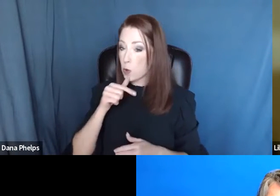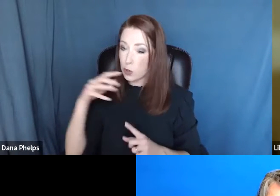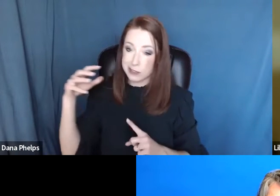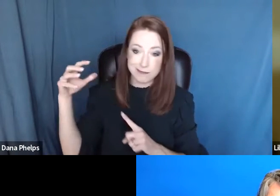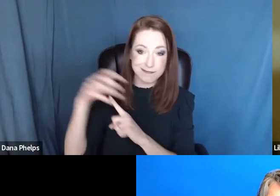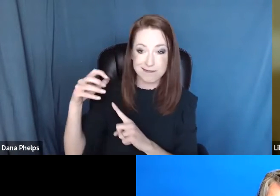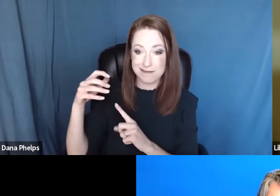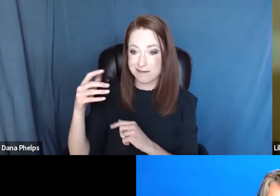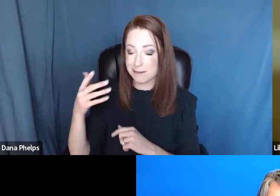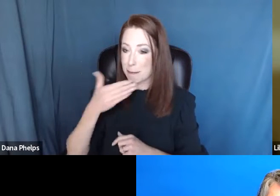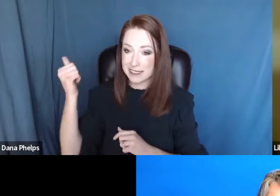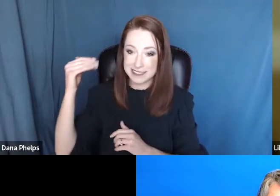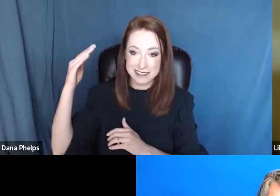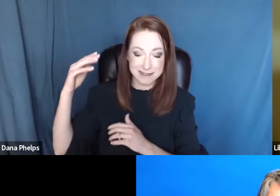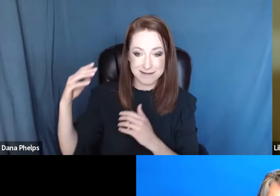champion